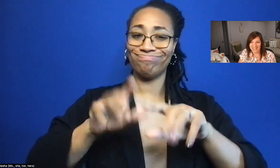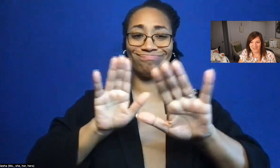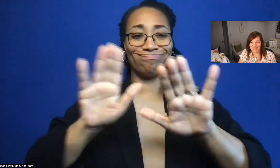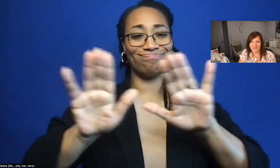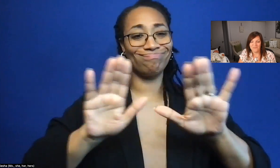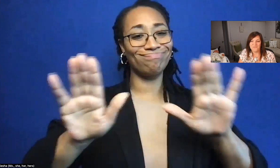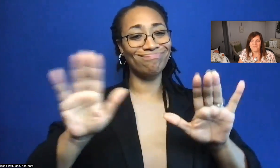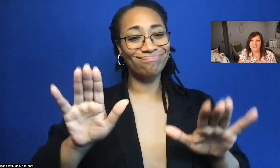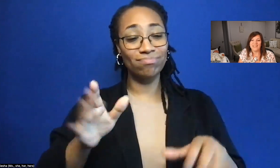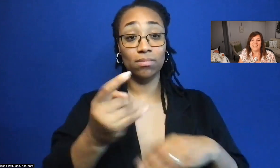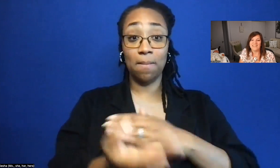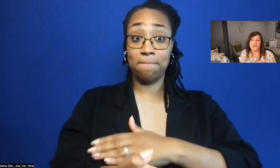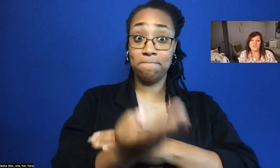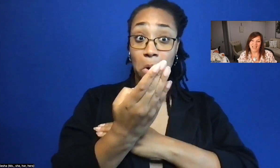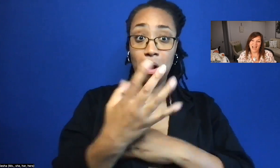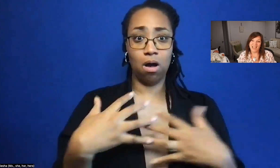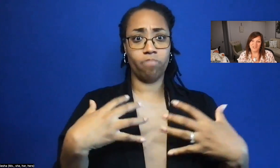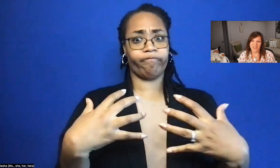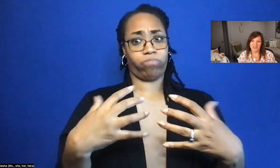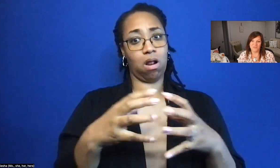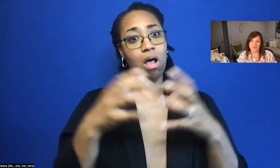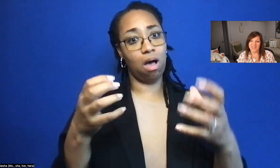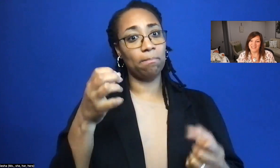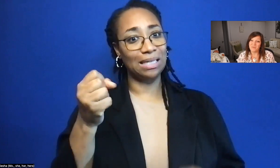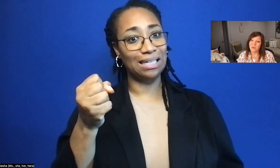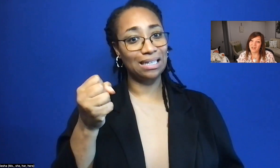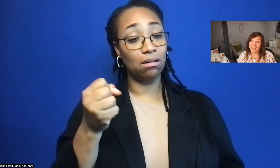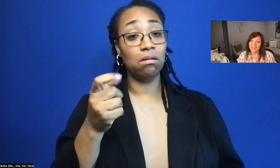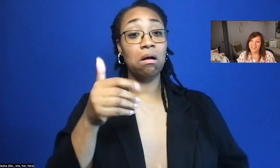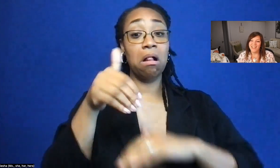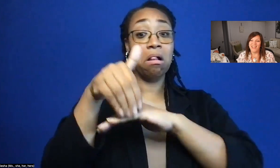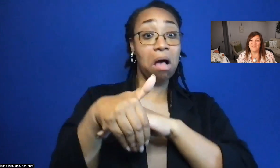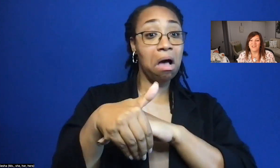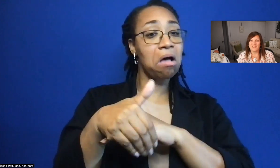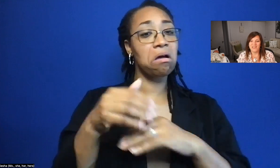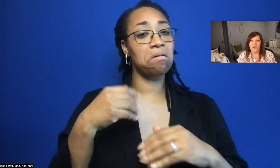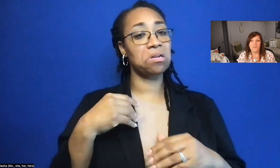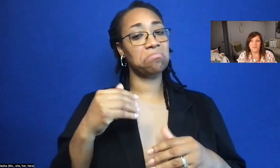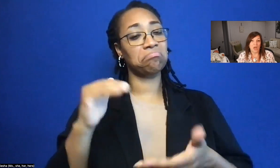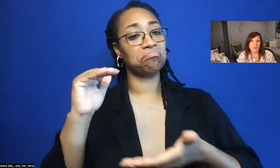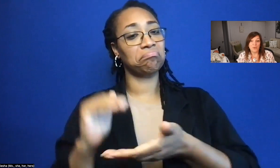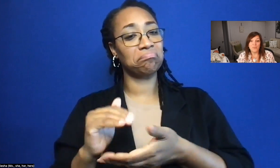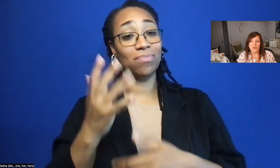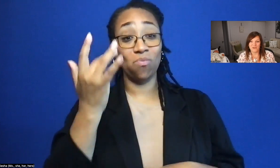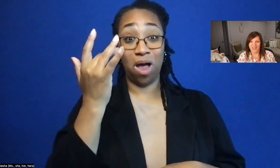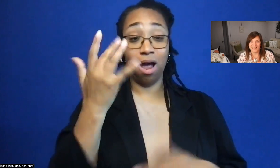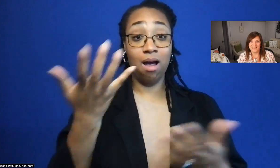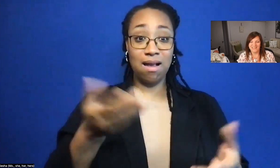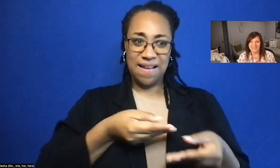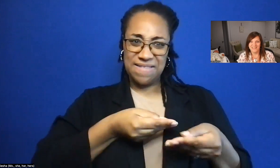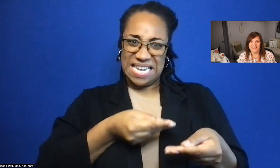the evening. This helps to hydrate your baby in the morning and eventually help them not poop